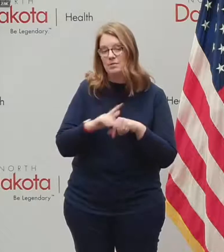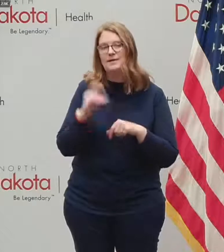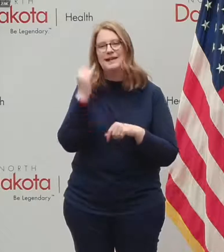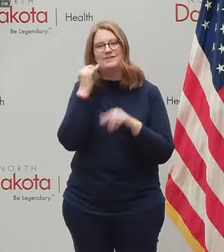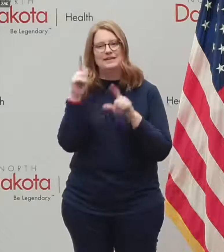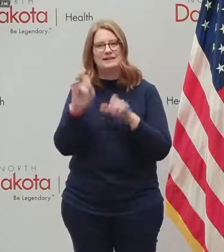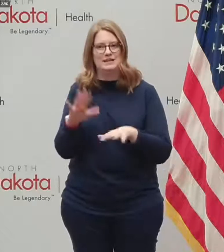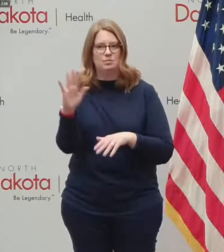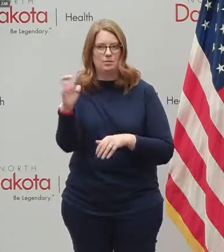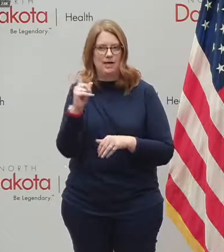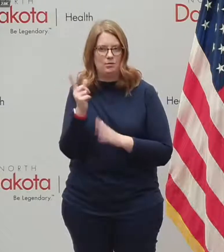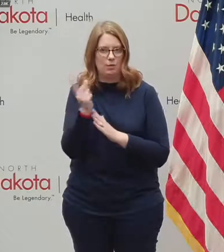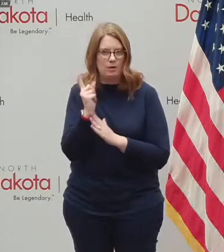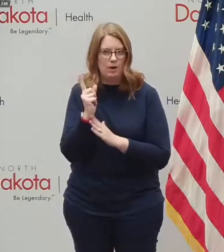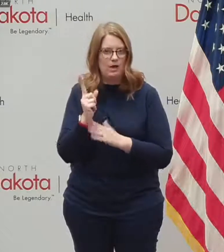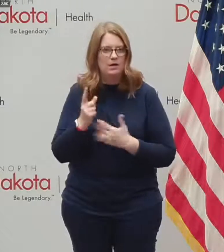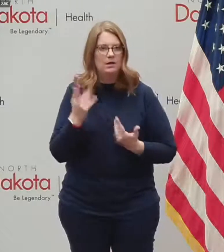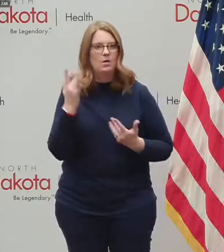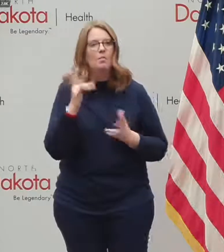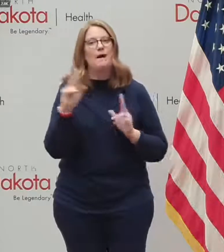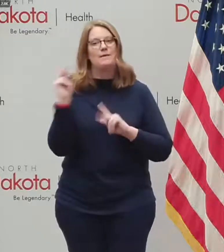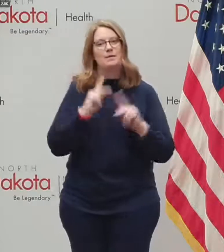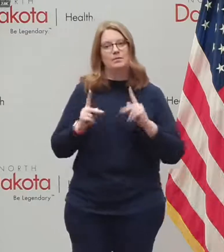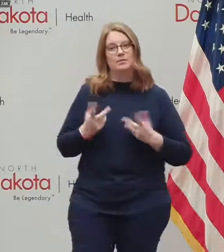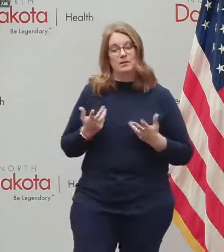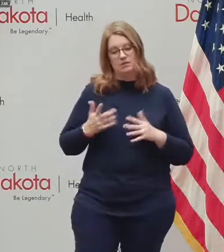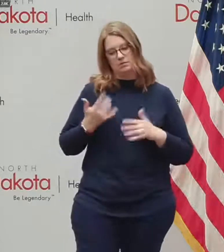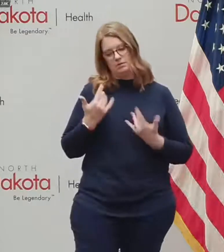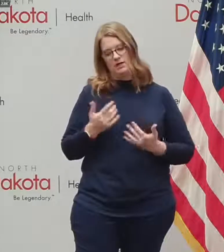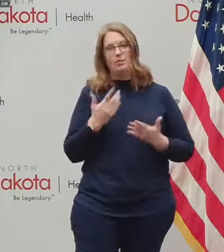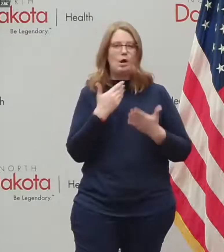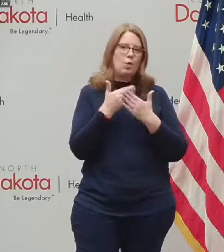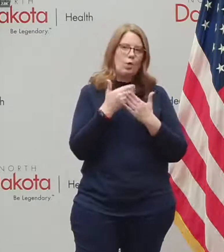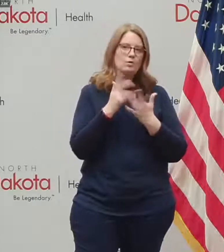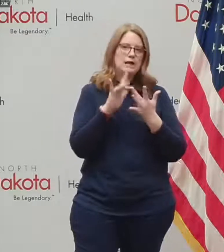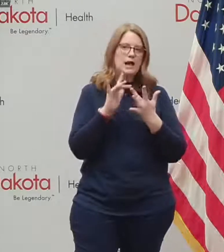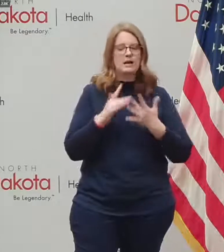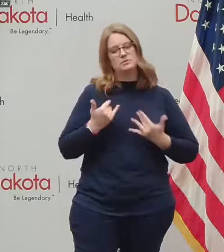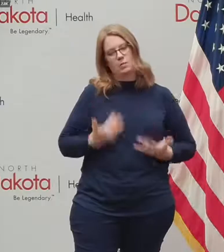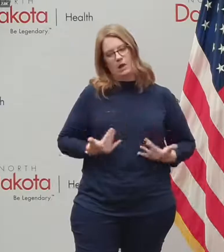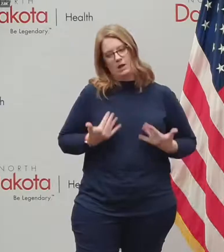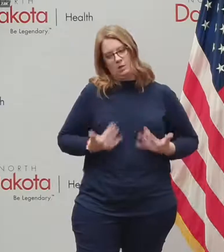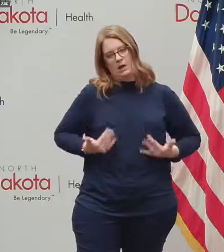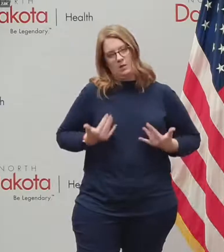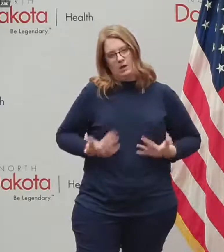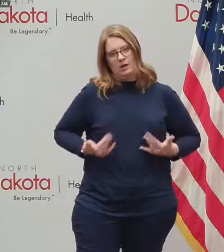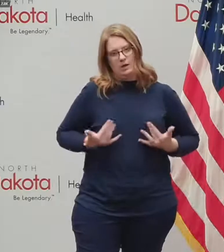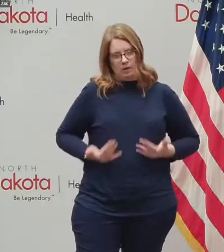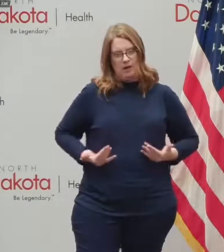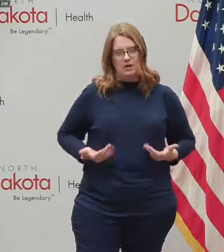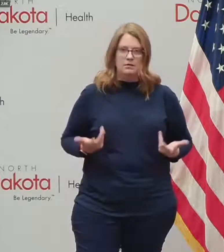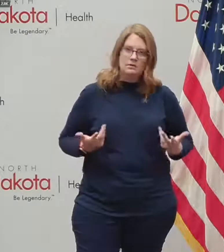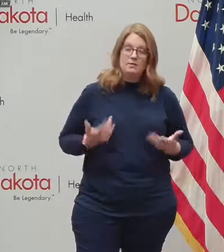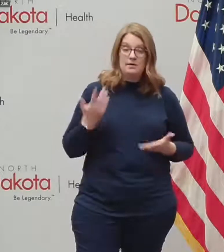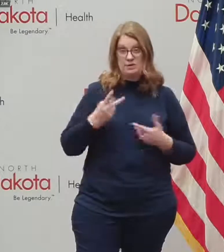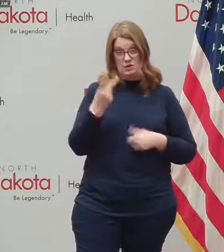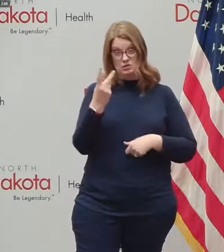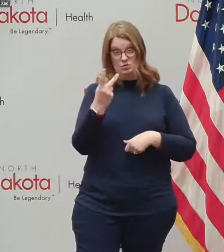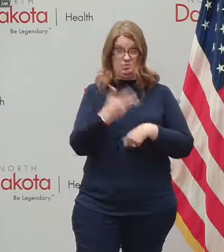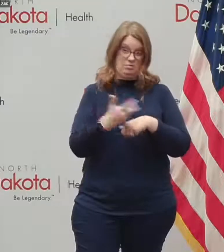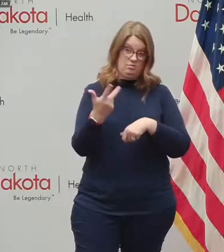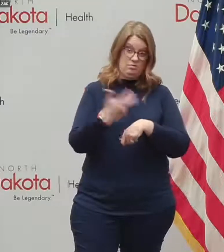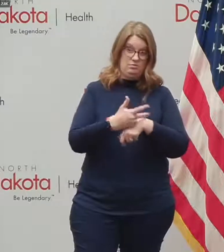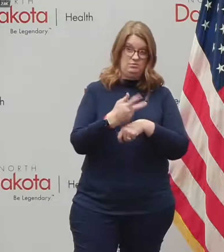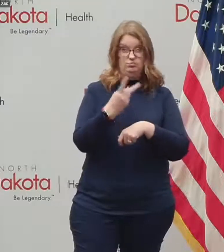sooner, because people were just on the sideline. They were close contacts, they were waiting for results. And whether that means, 2 to 3 people per bed, but